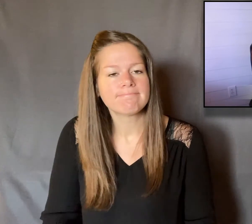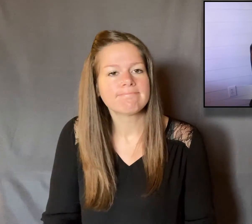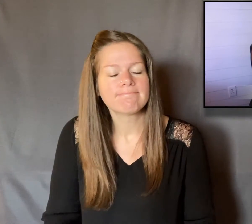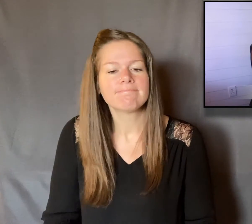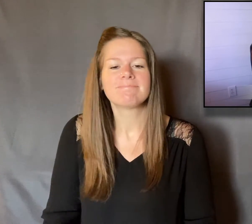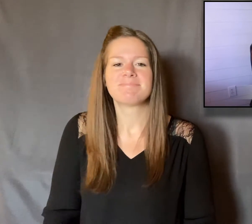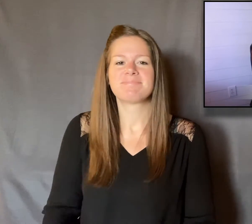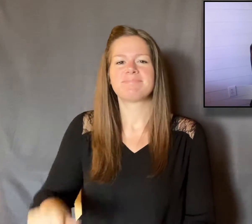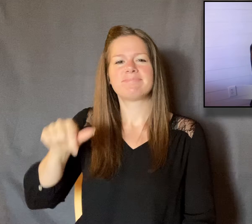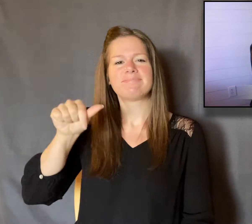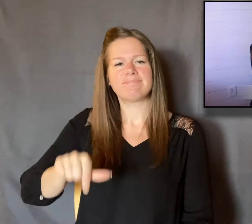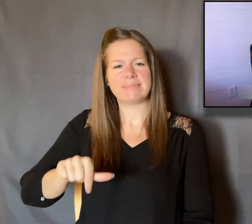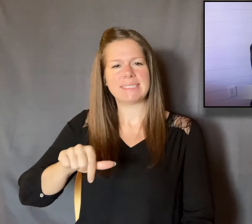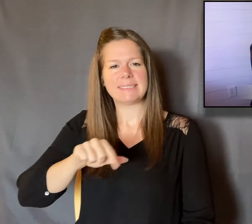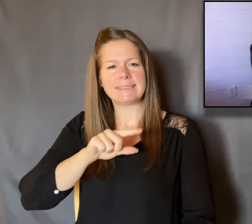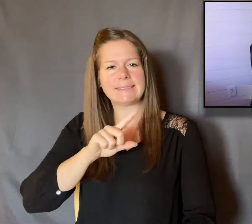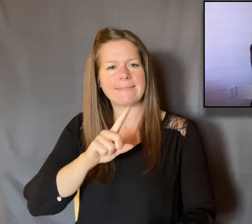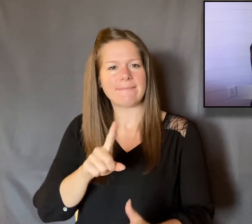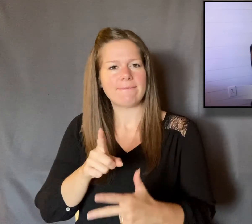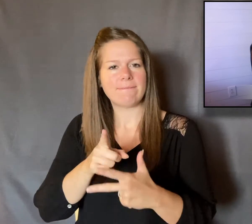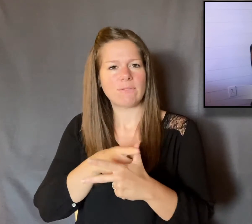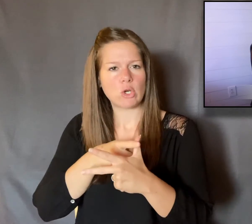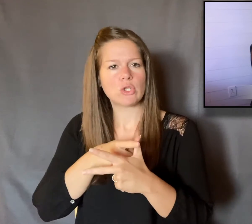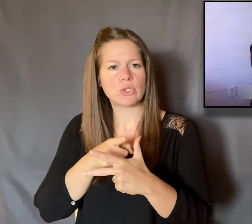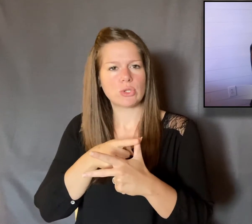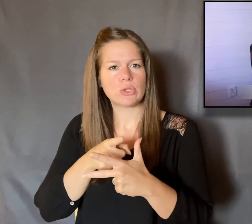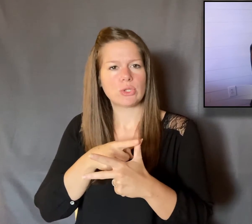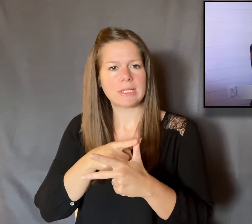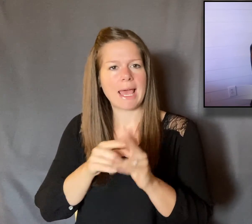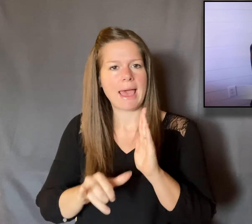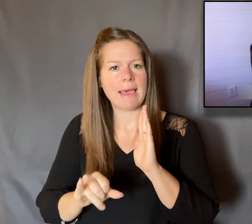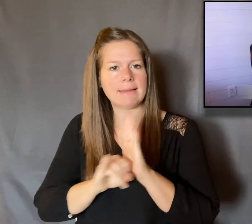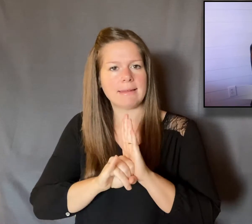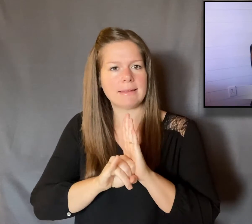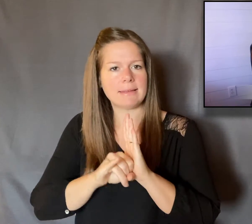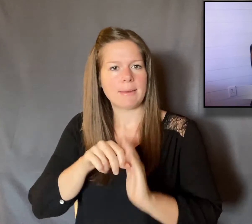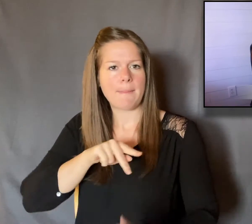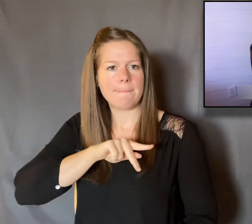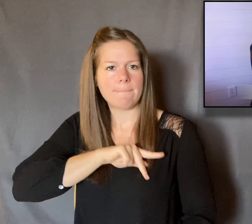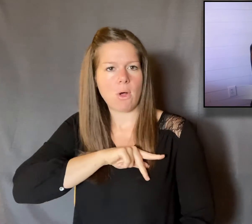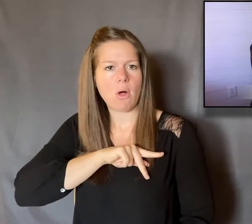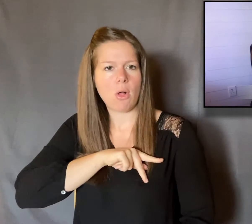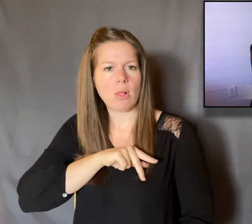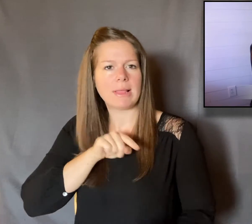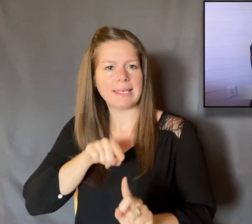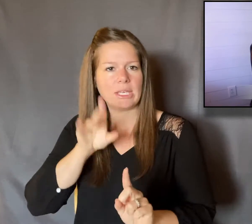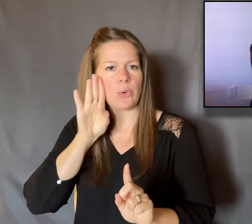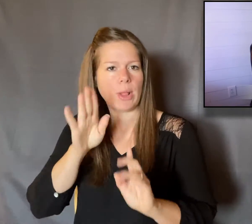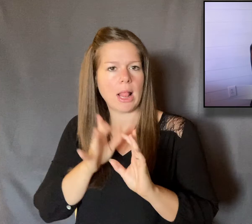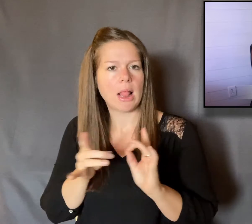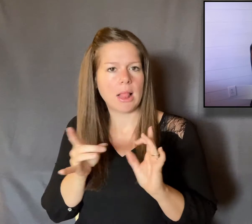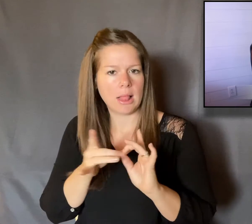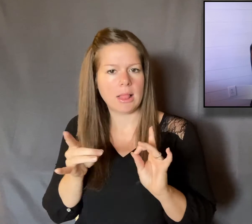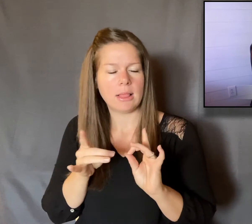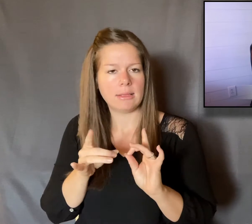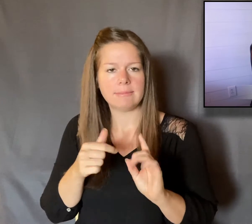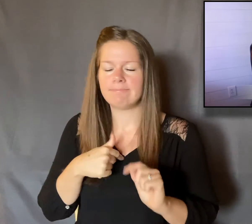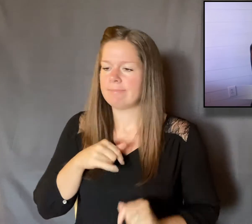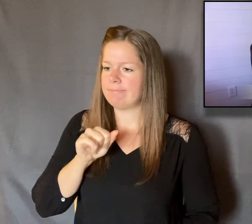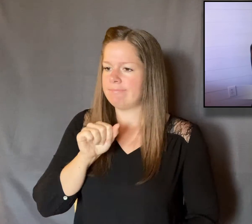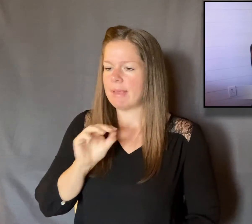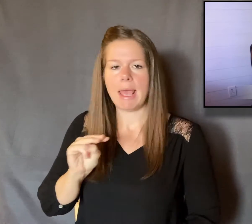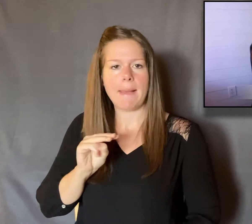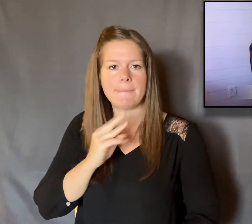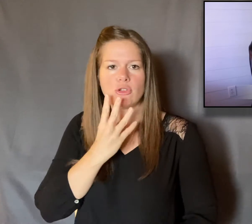This is the first of three identities Paul is going to claim in chapter 22 alone. I am a Jew.